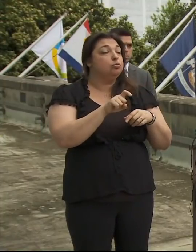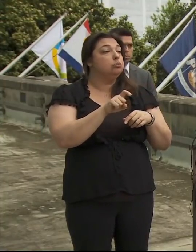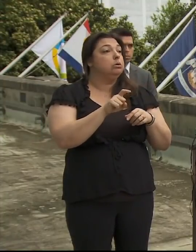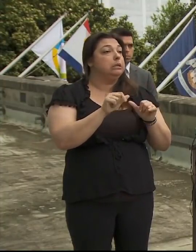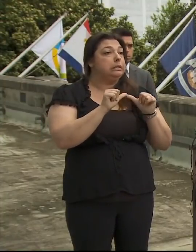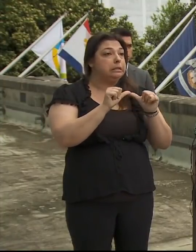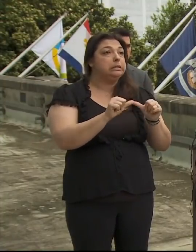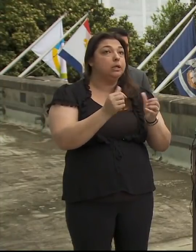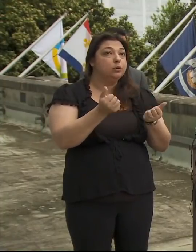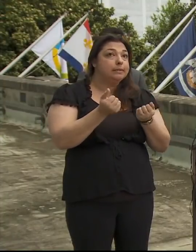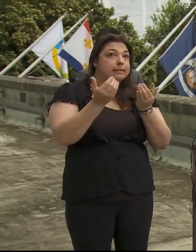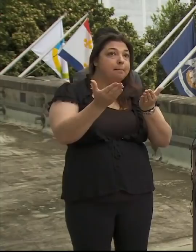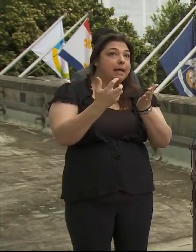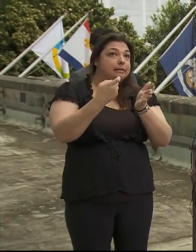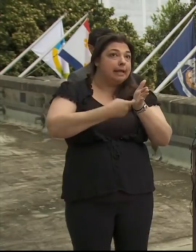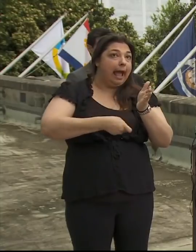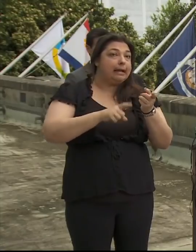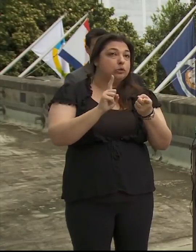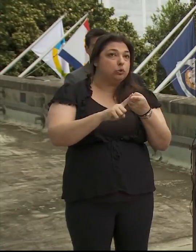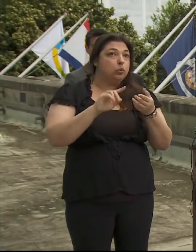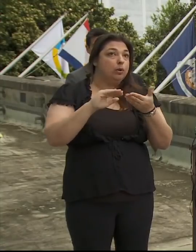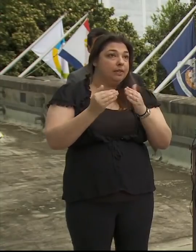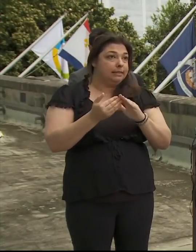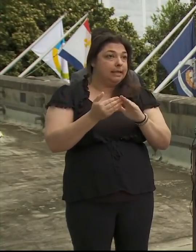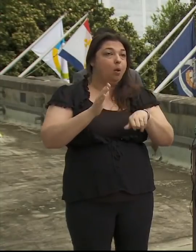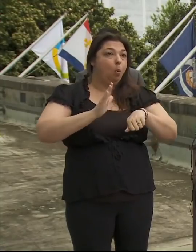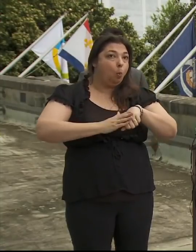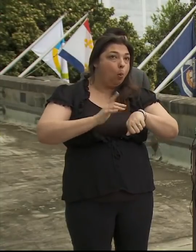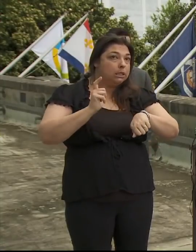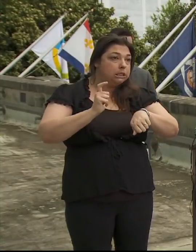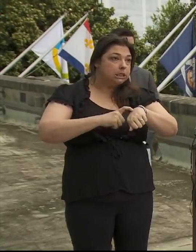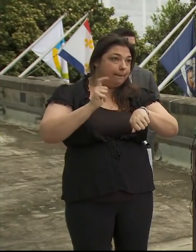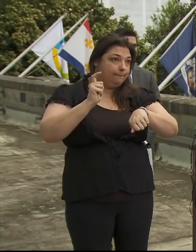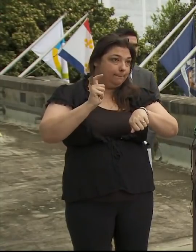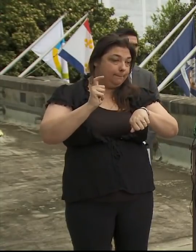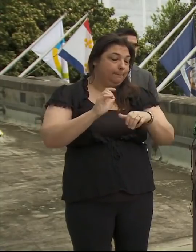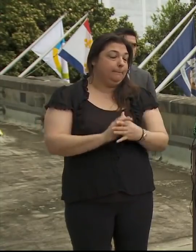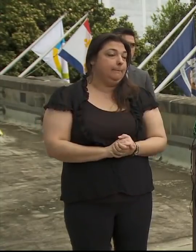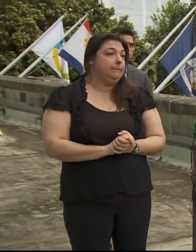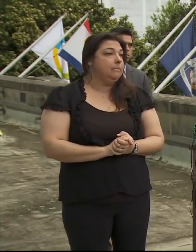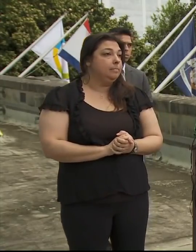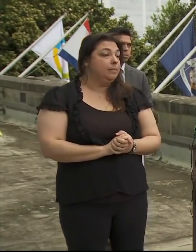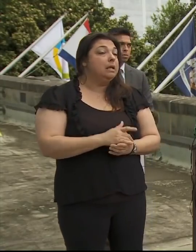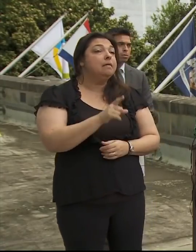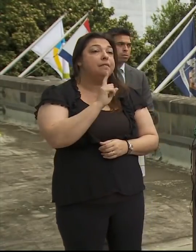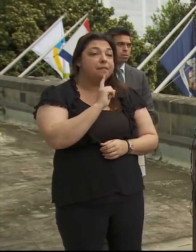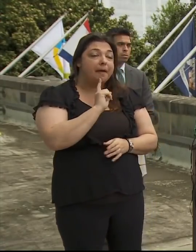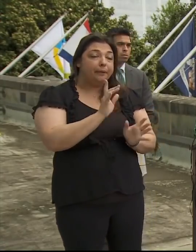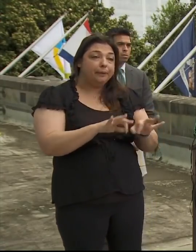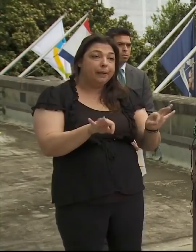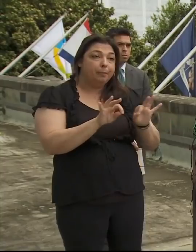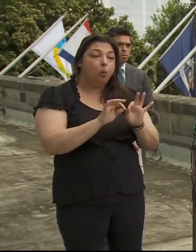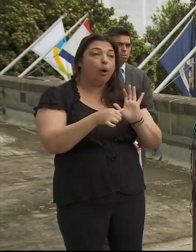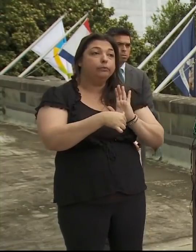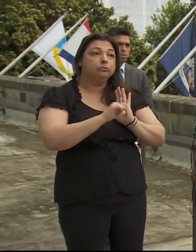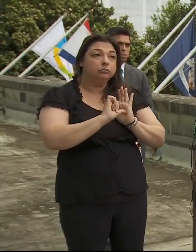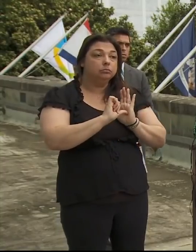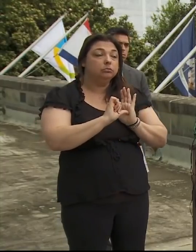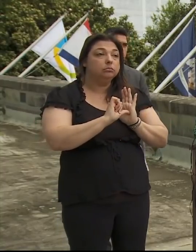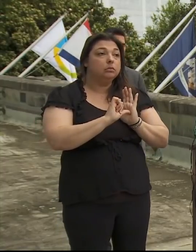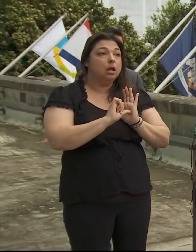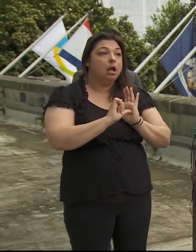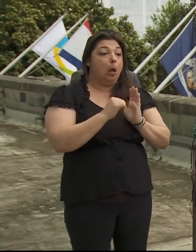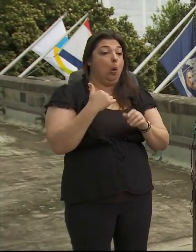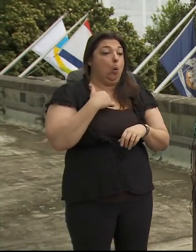their taxes to the city and do so on time. This is very important because as